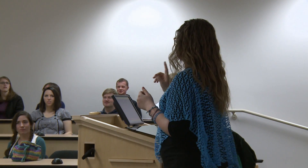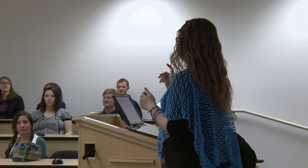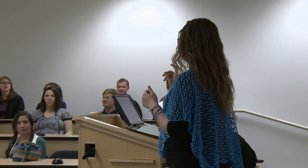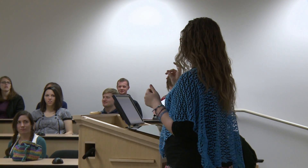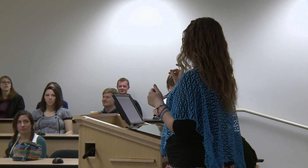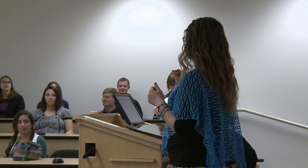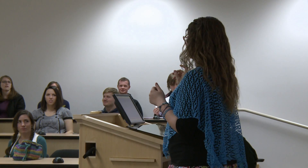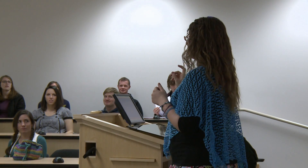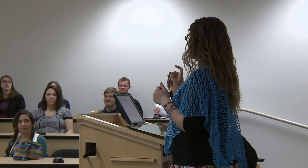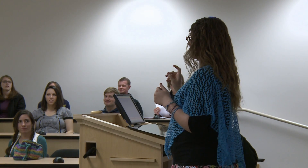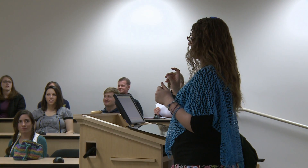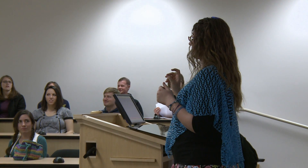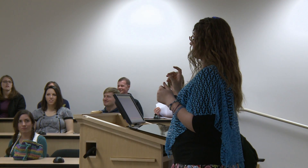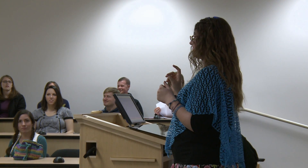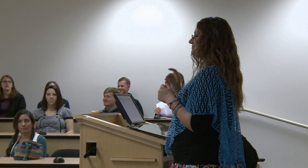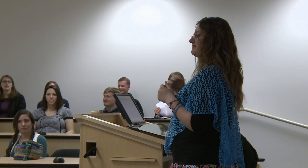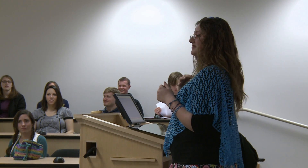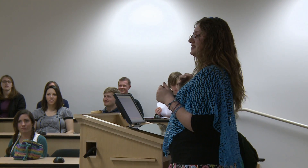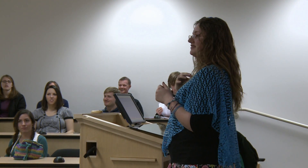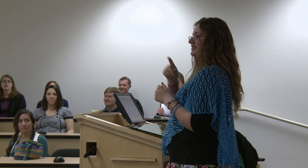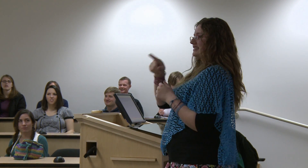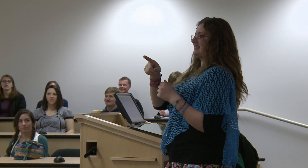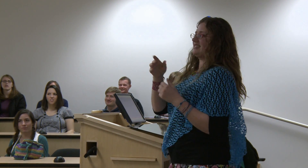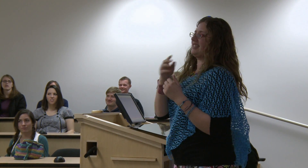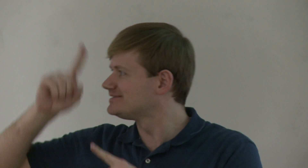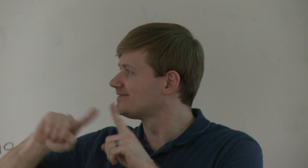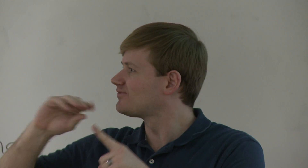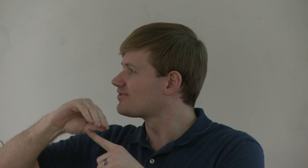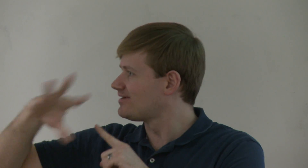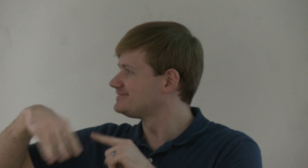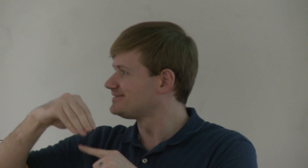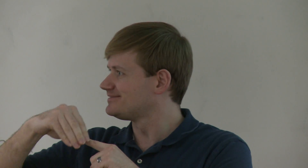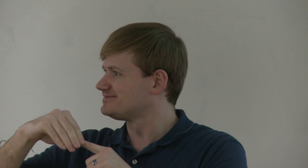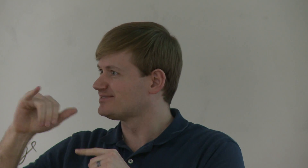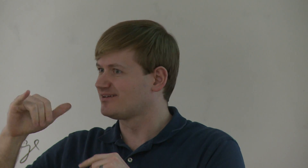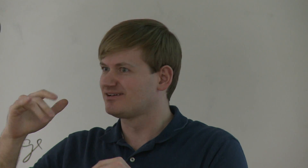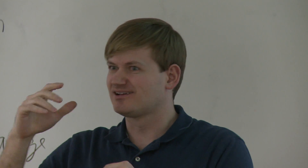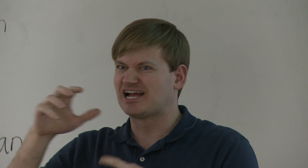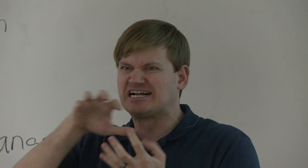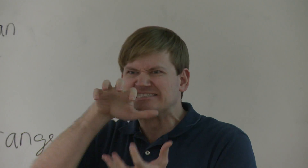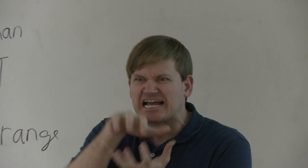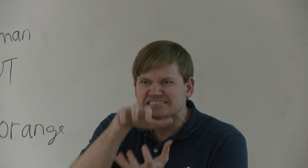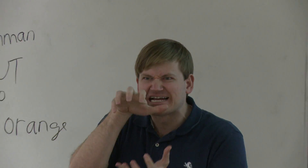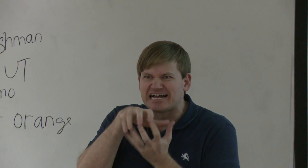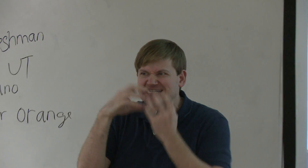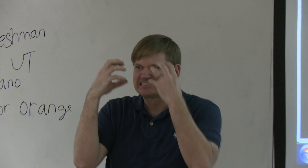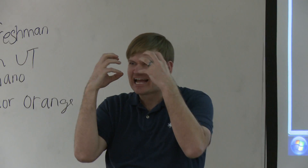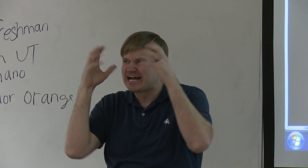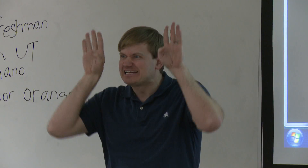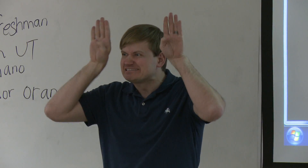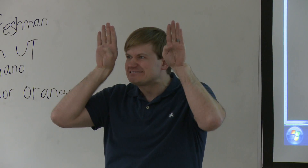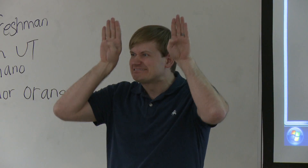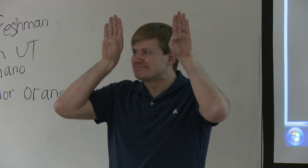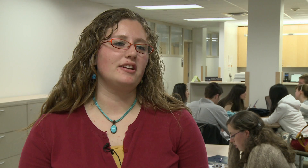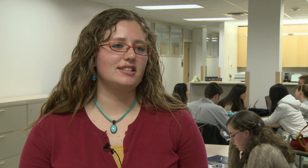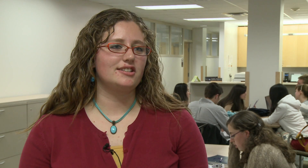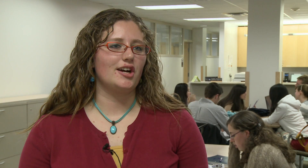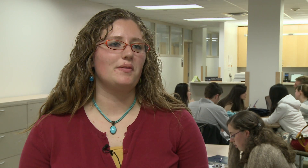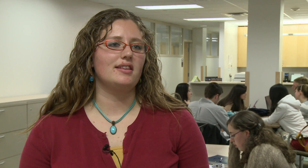Welcome to BYU's ASL Club. They follow a strict no-voice policy, so you have to watch closely and use your signs. We usually start with a